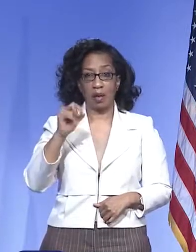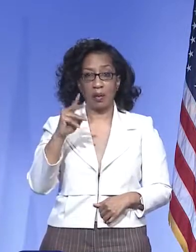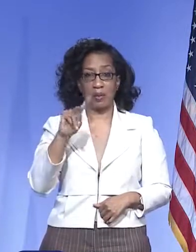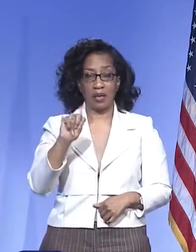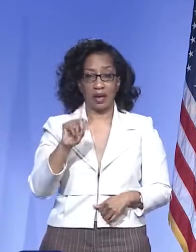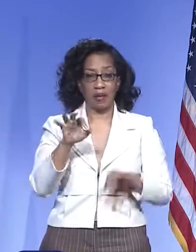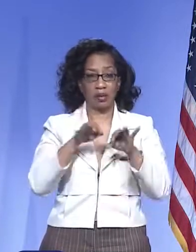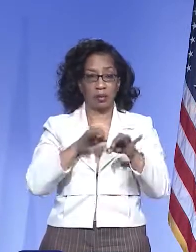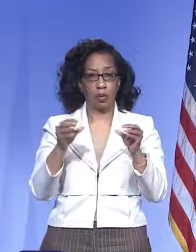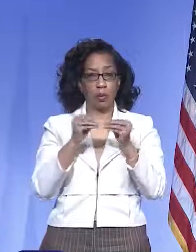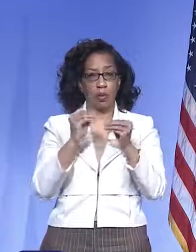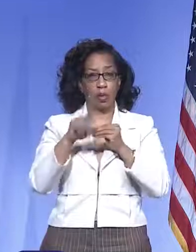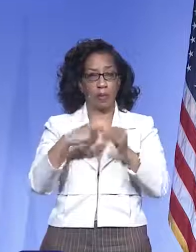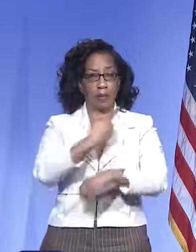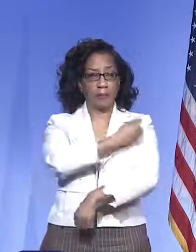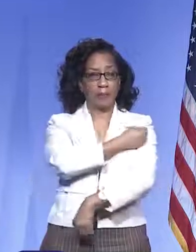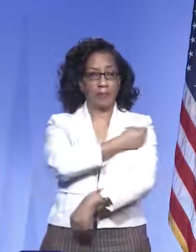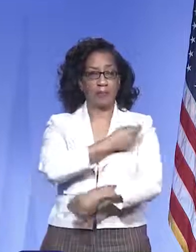time.